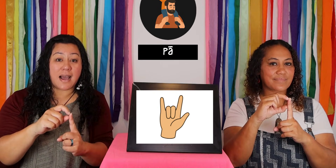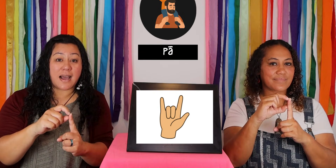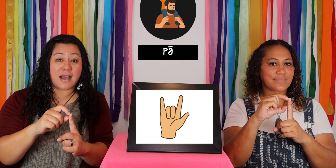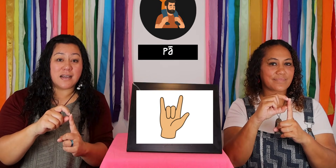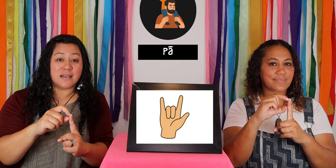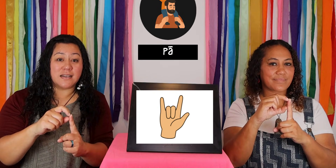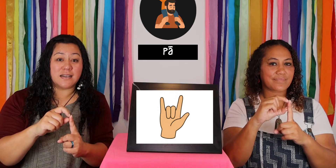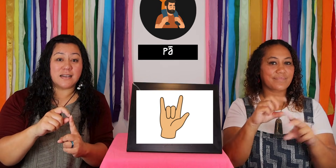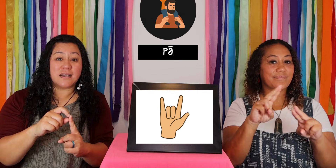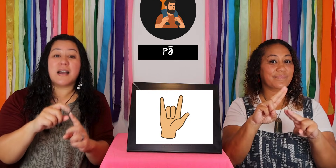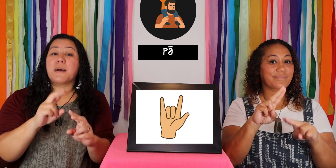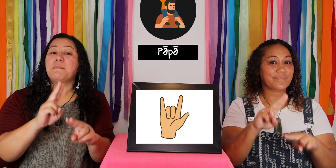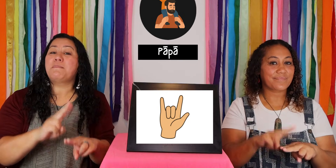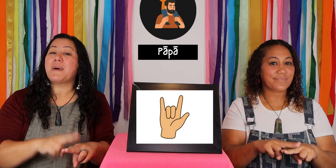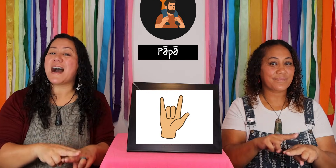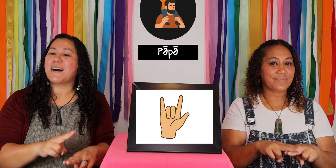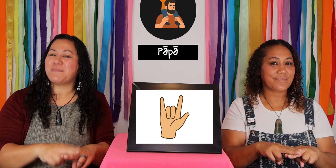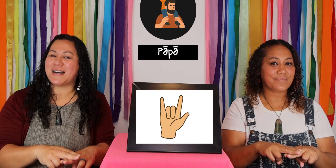Pa,